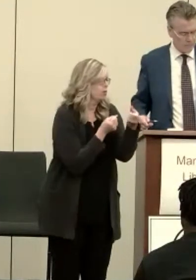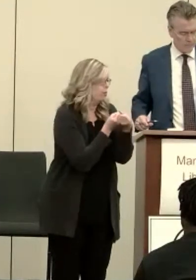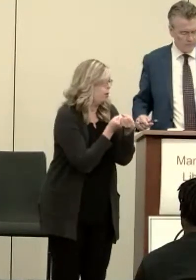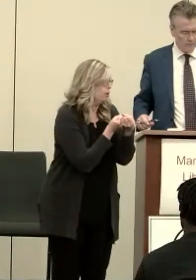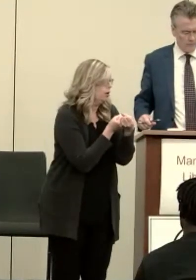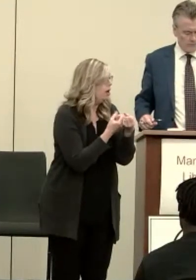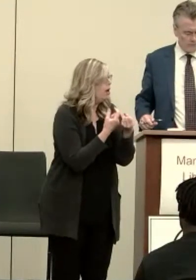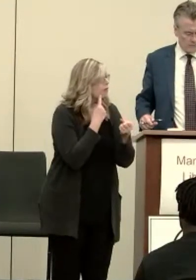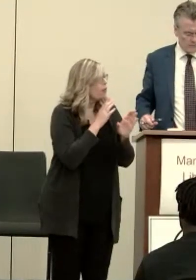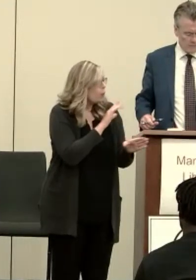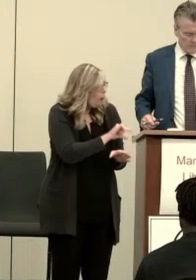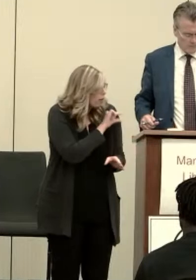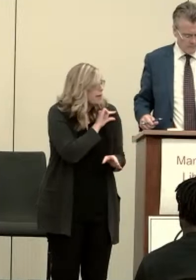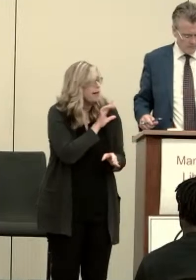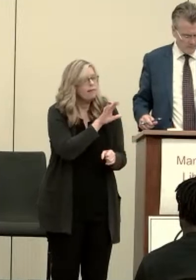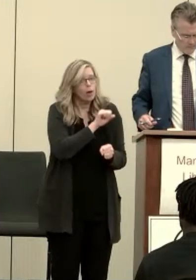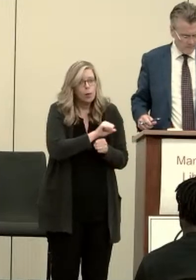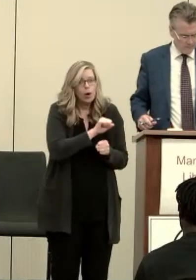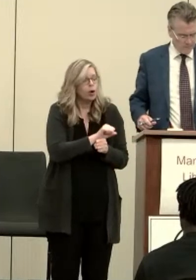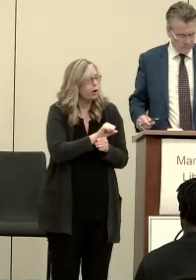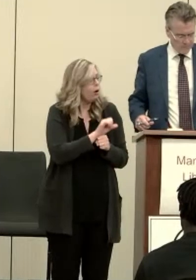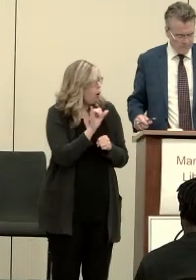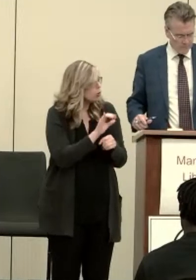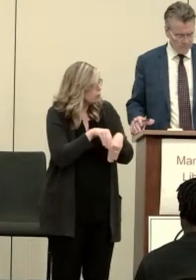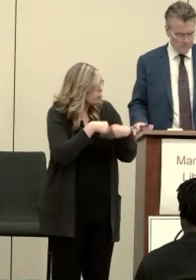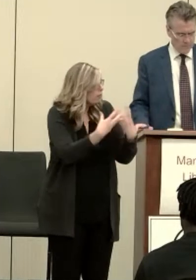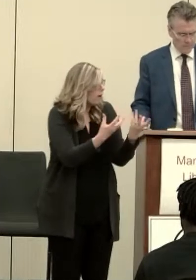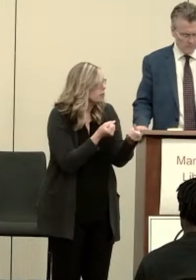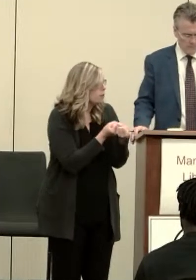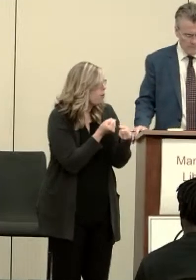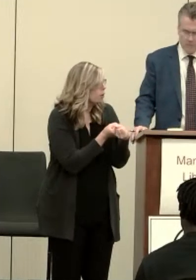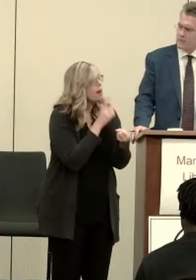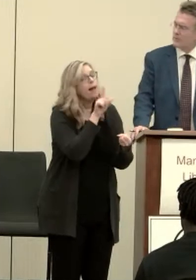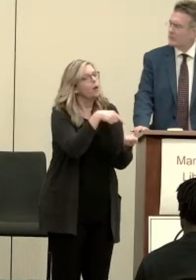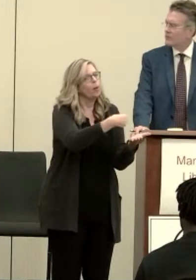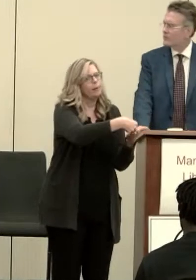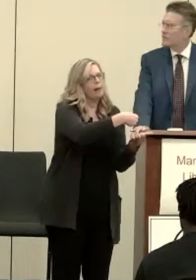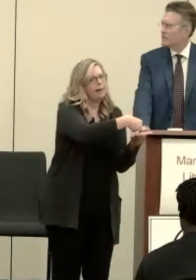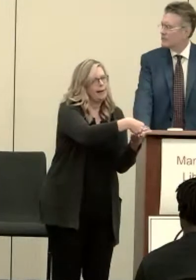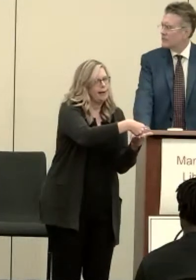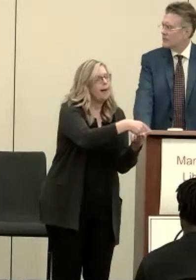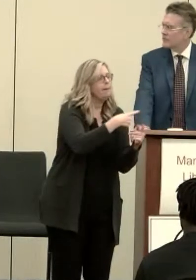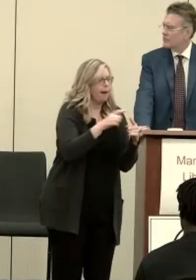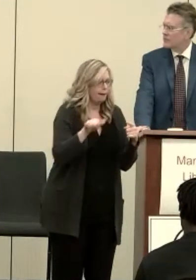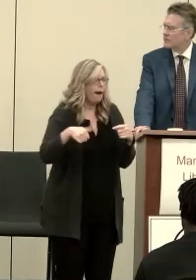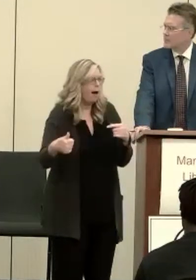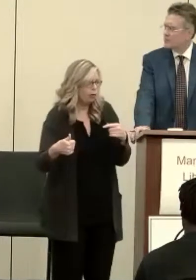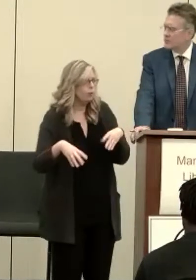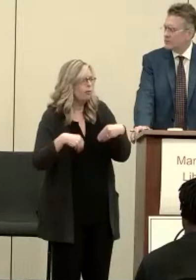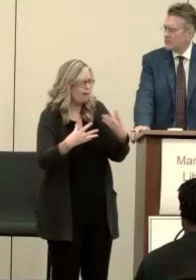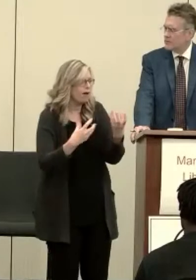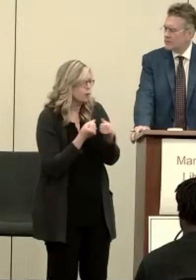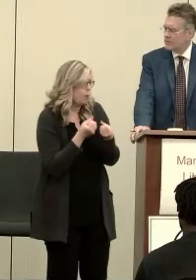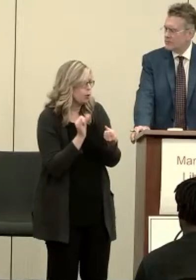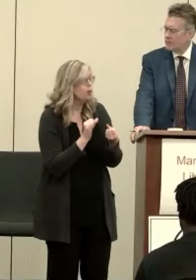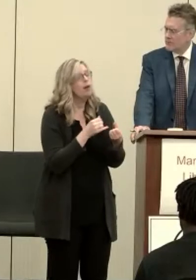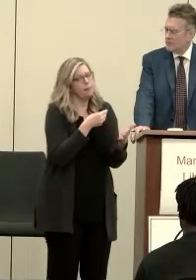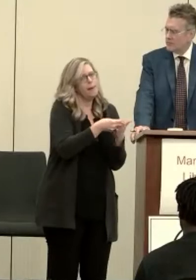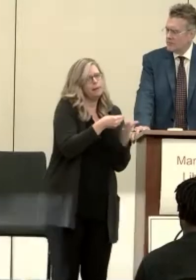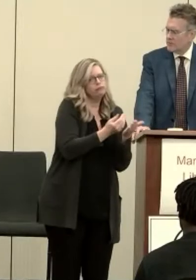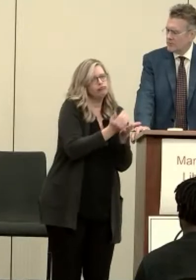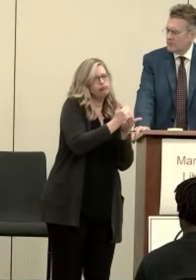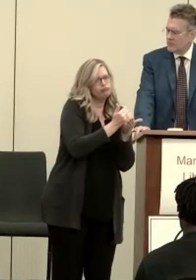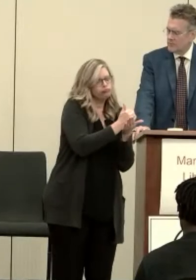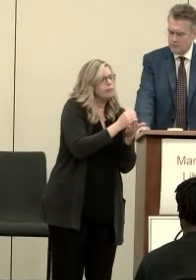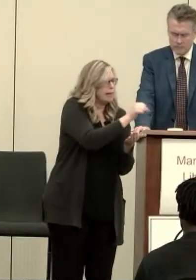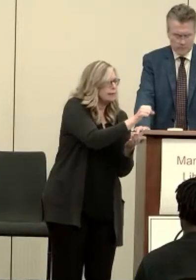quality of the work environment and supports for that, not just the dollarly wage. Yes, our current system, we need that, but there